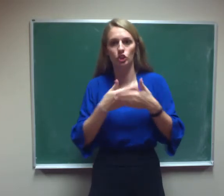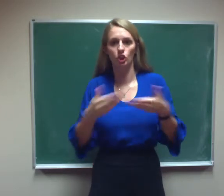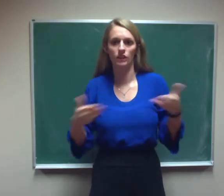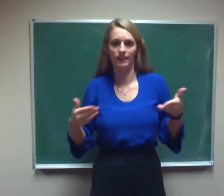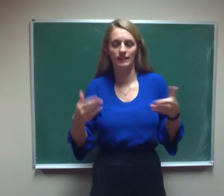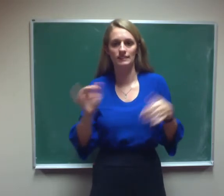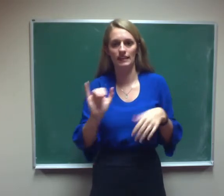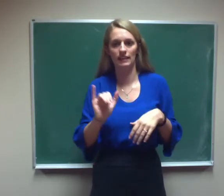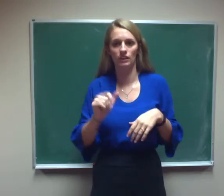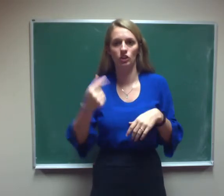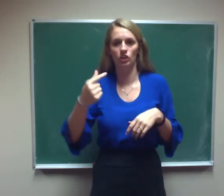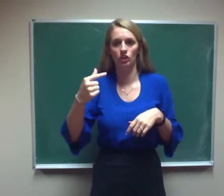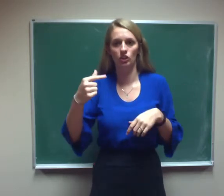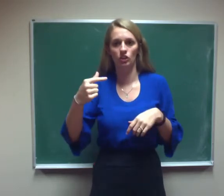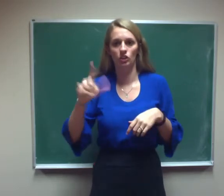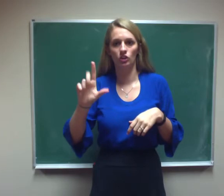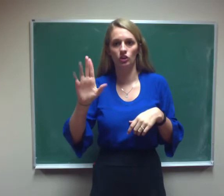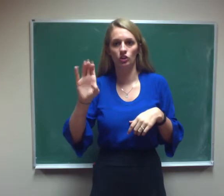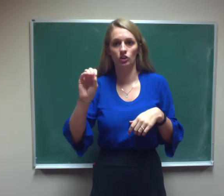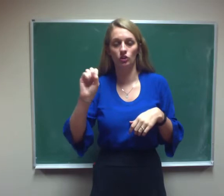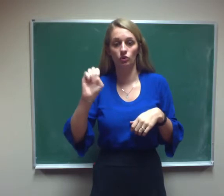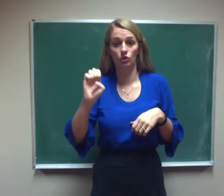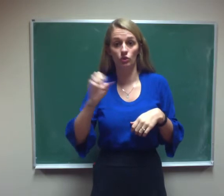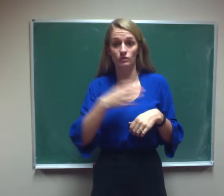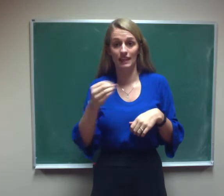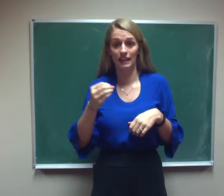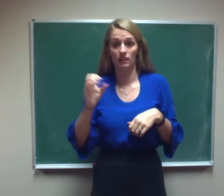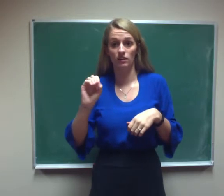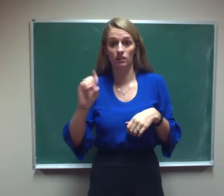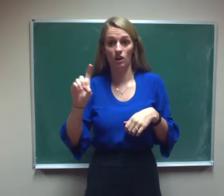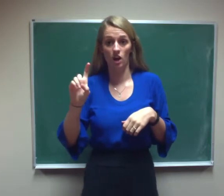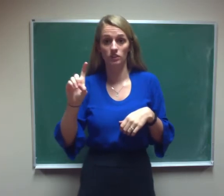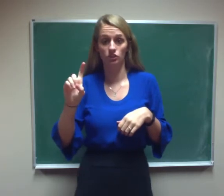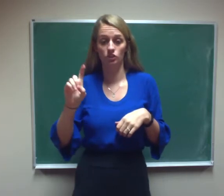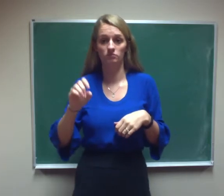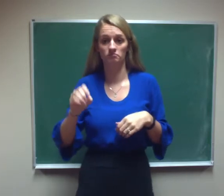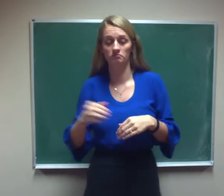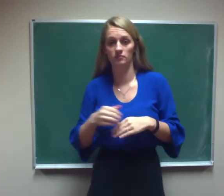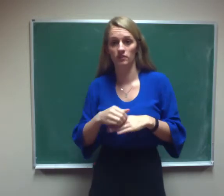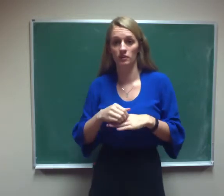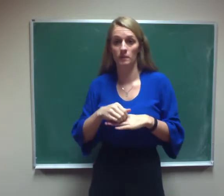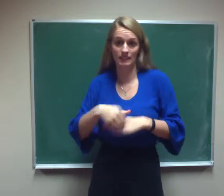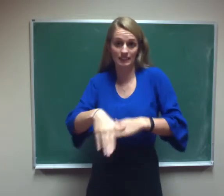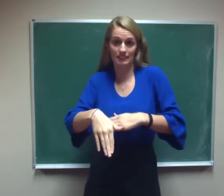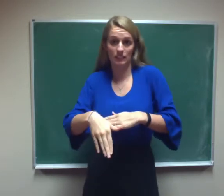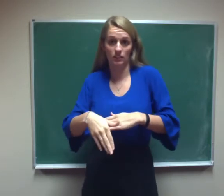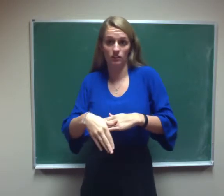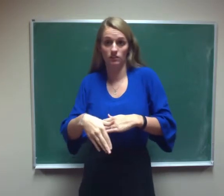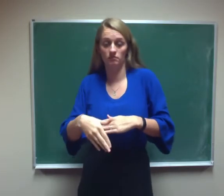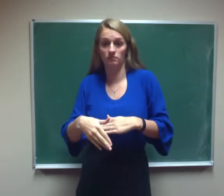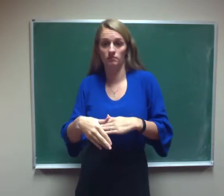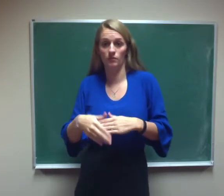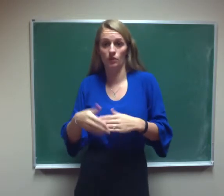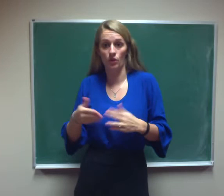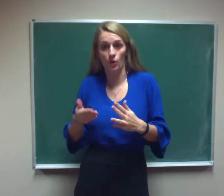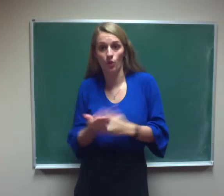oxygen have been delivered by the cardiovascular system to those tissues. Although the most of the work is done at this